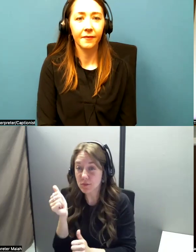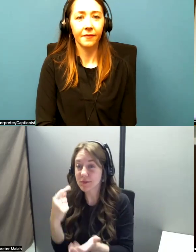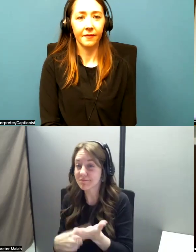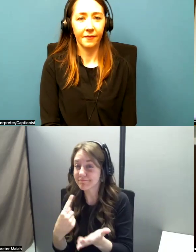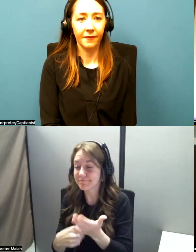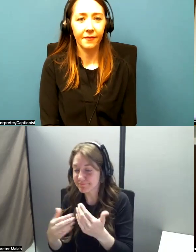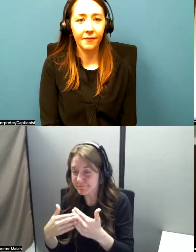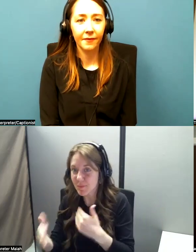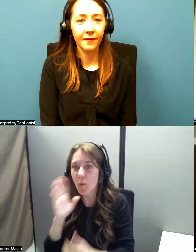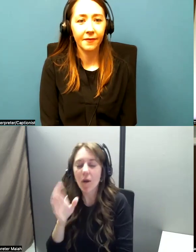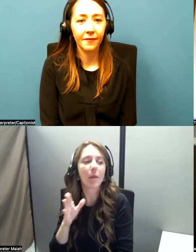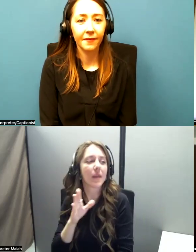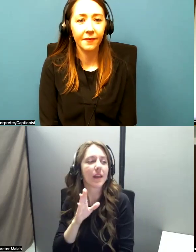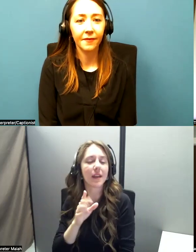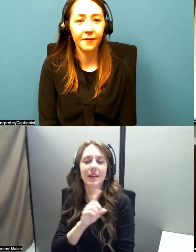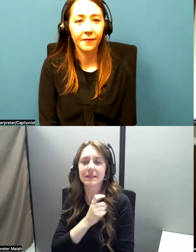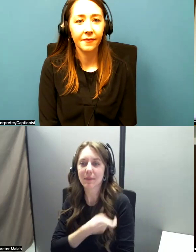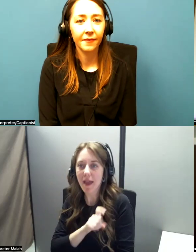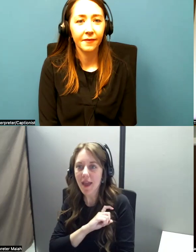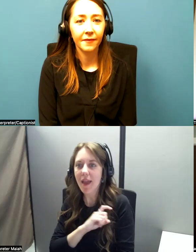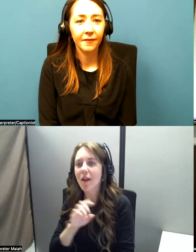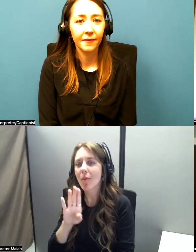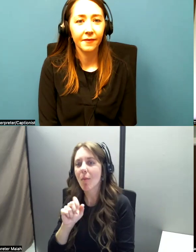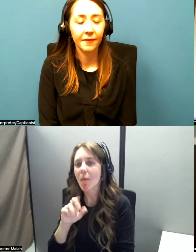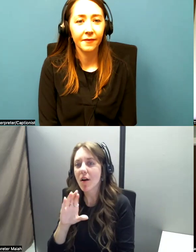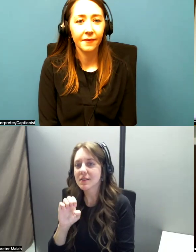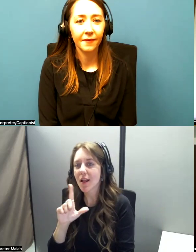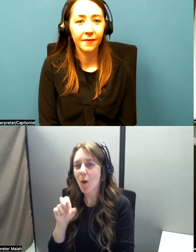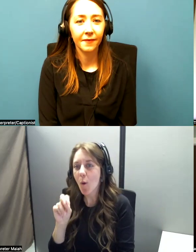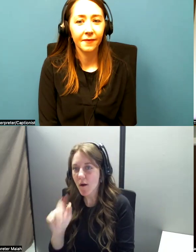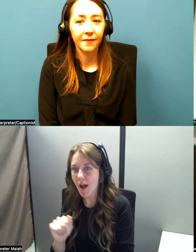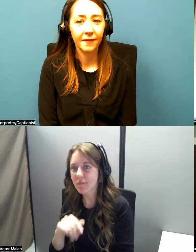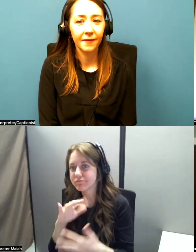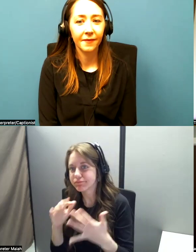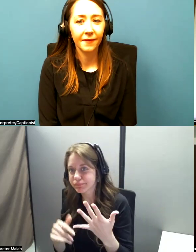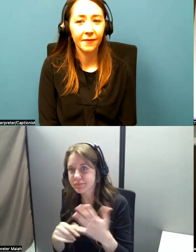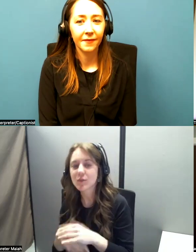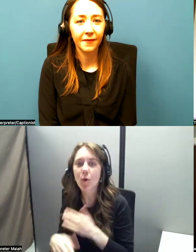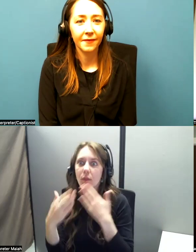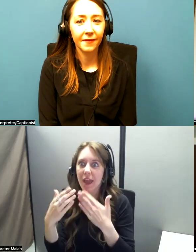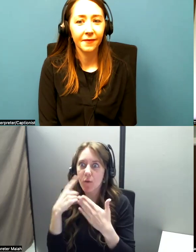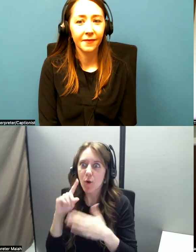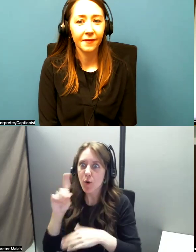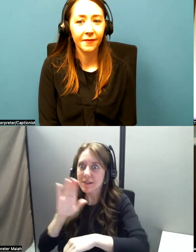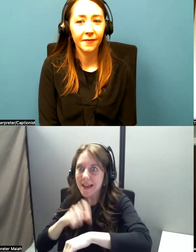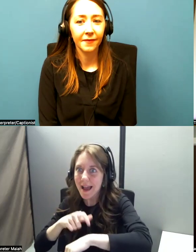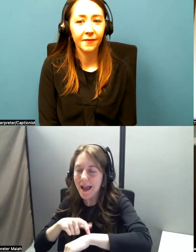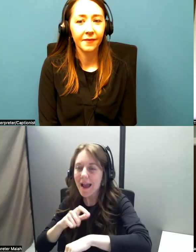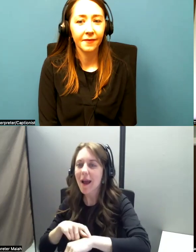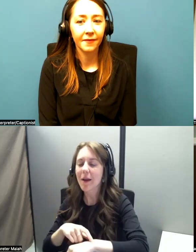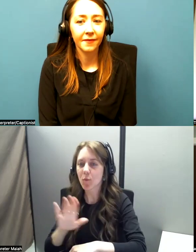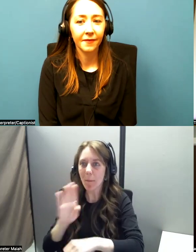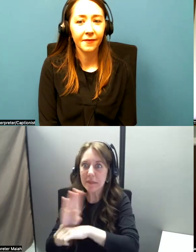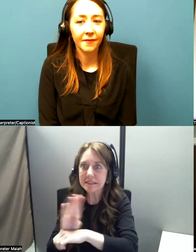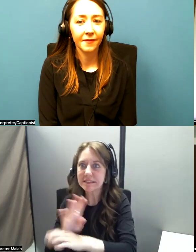Spain, Barcelona, all of that. So thank you for finding your time in the busy schedule for coming on to the Cat